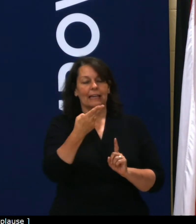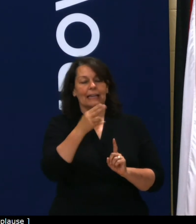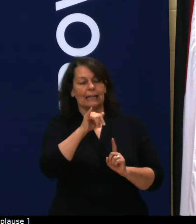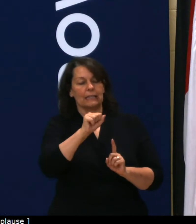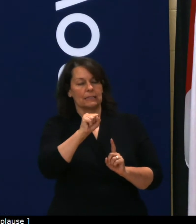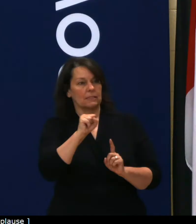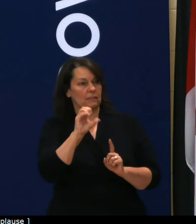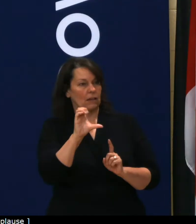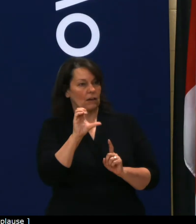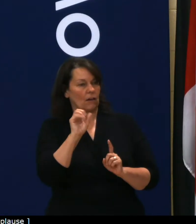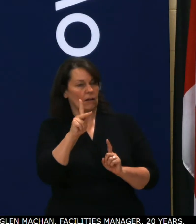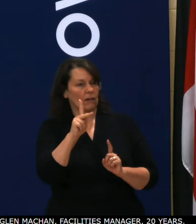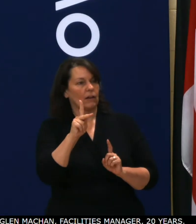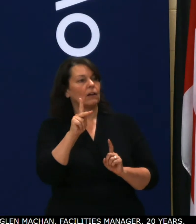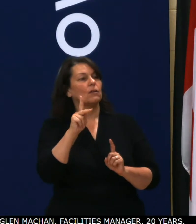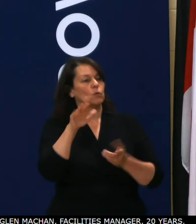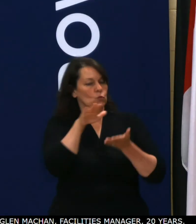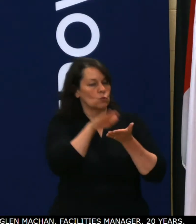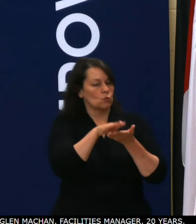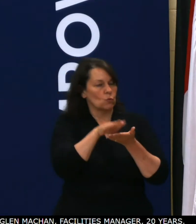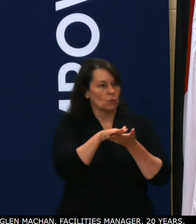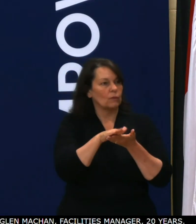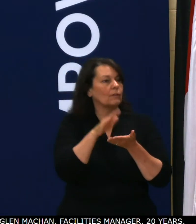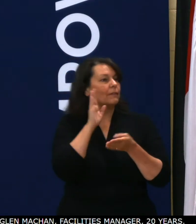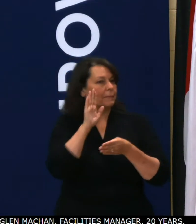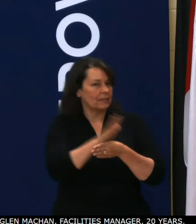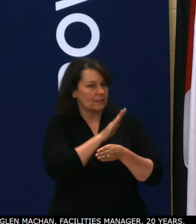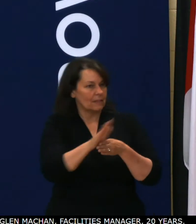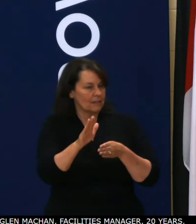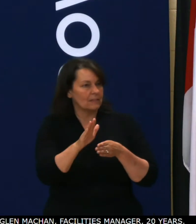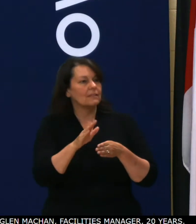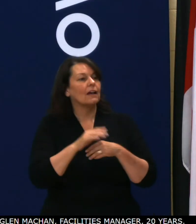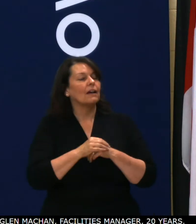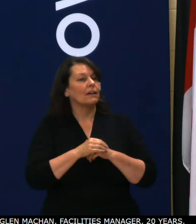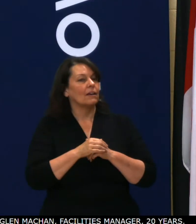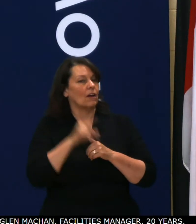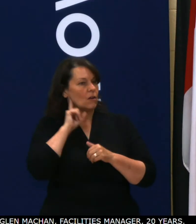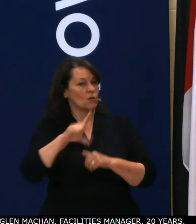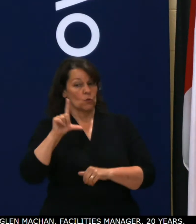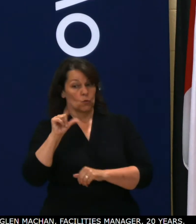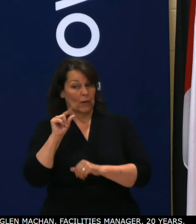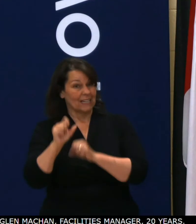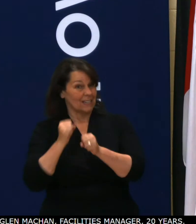Hiscock, faculty, School of Business and Creative Industries, 20 years.